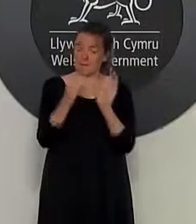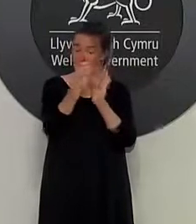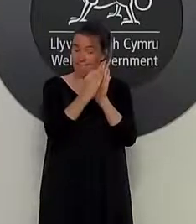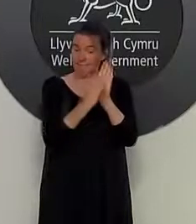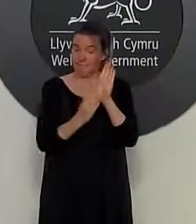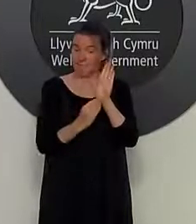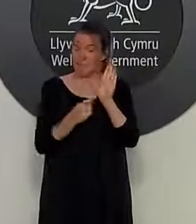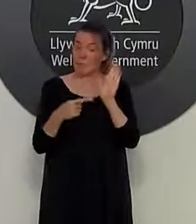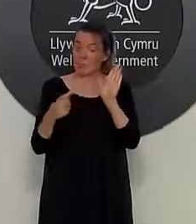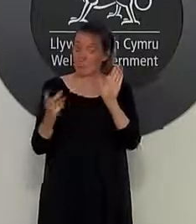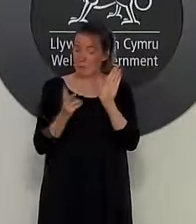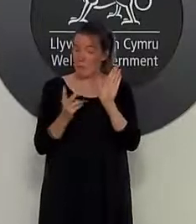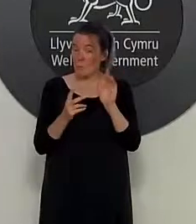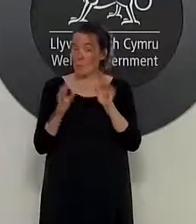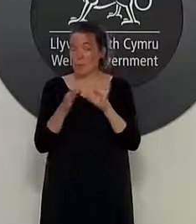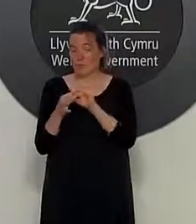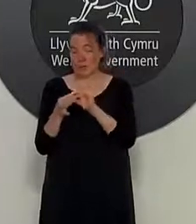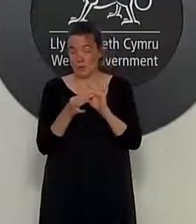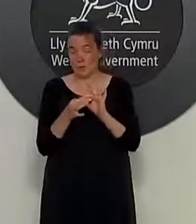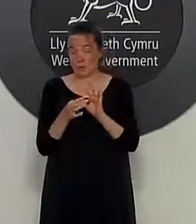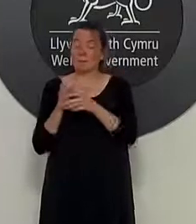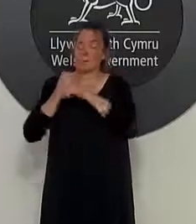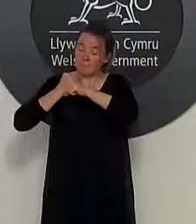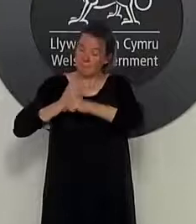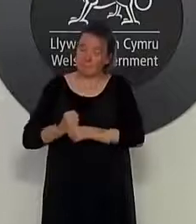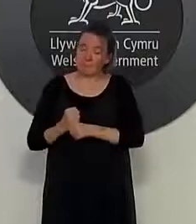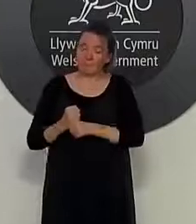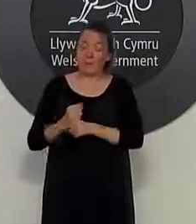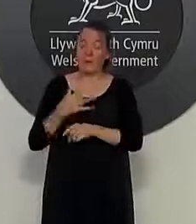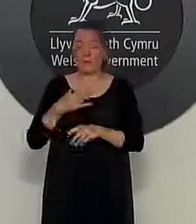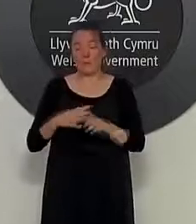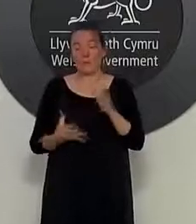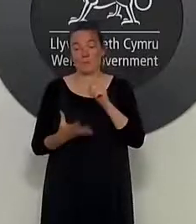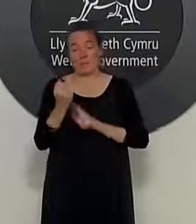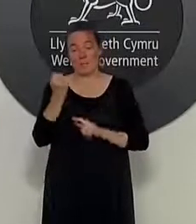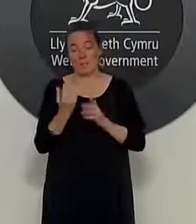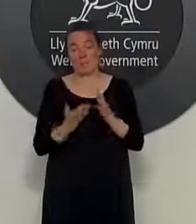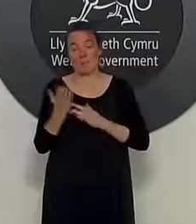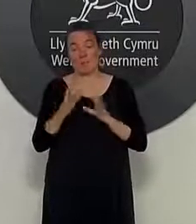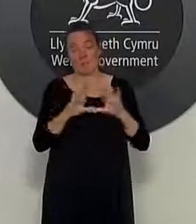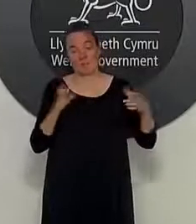committed and want to achieve together over this Senedd term?